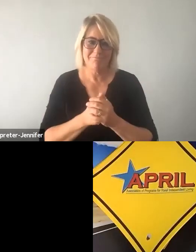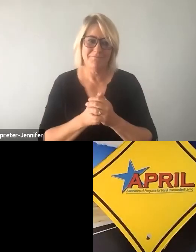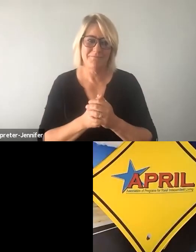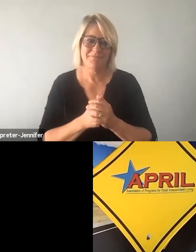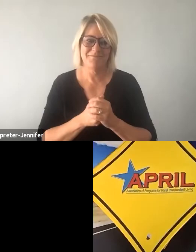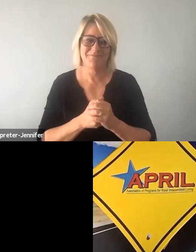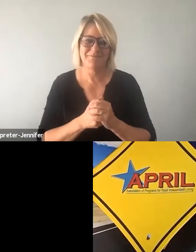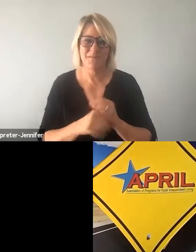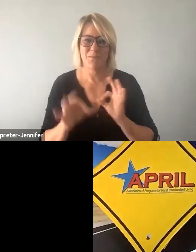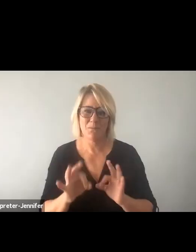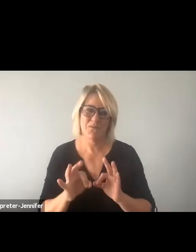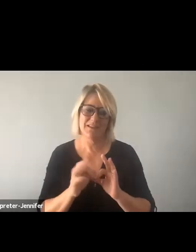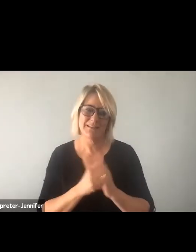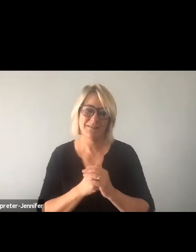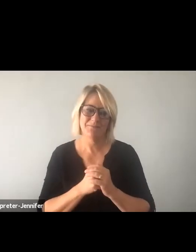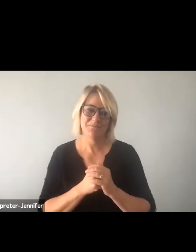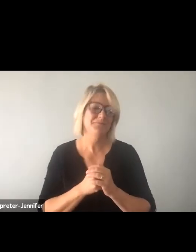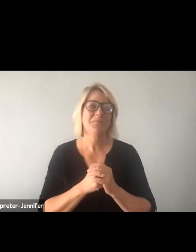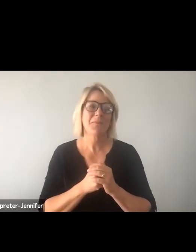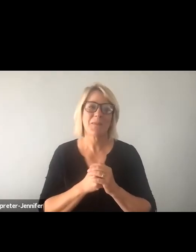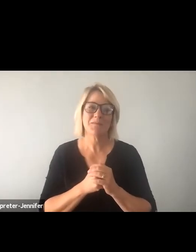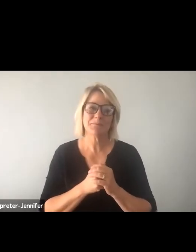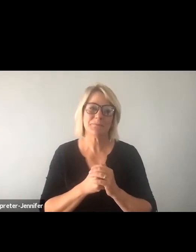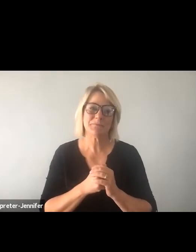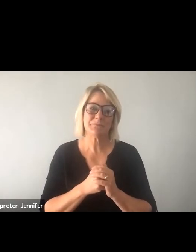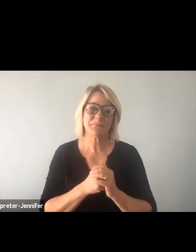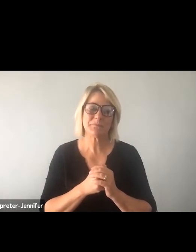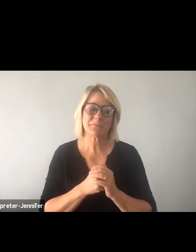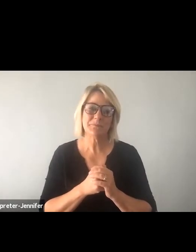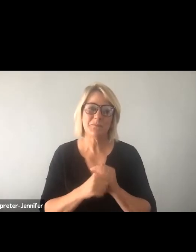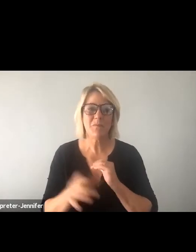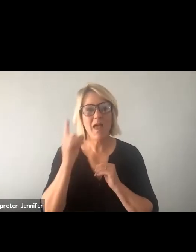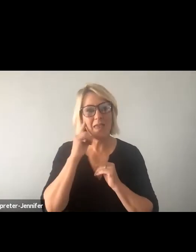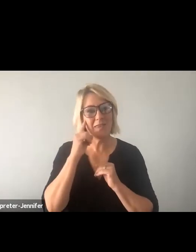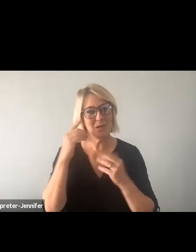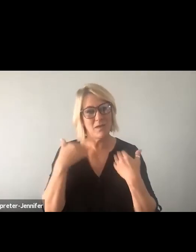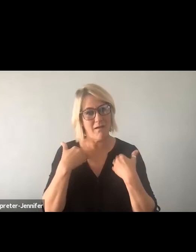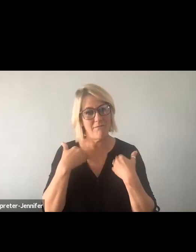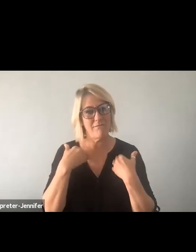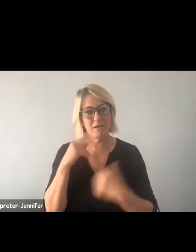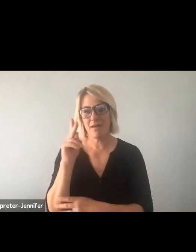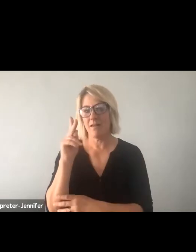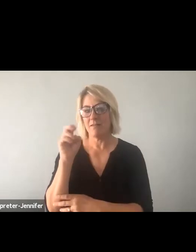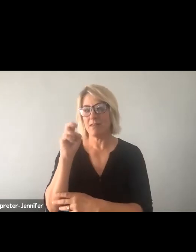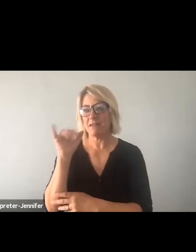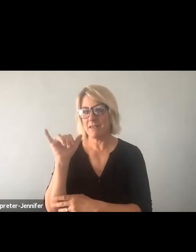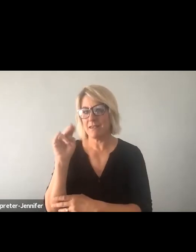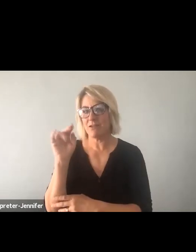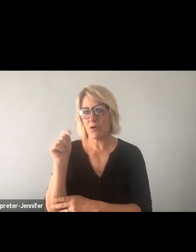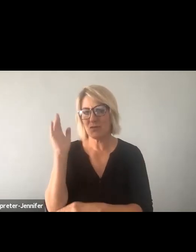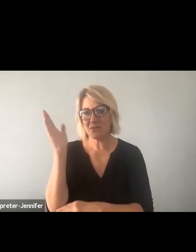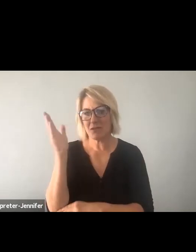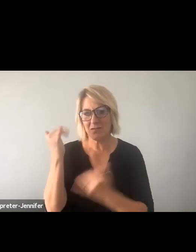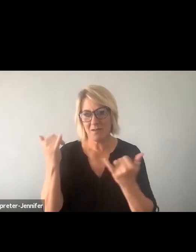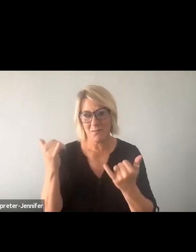Perfect. I'll jump in there. I believe that we have our keynote speaker with us this morning, and